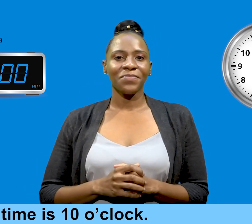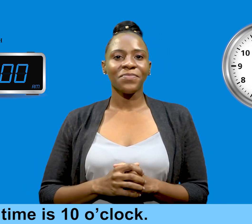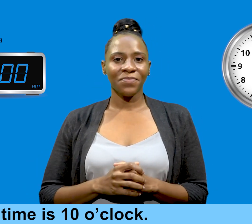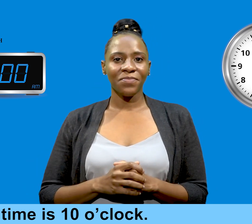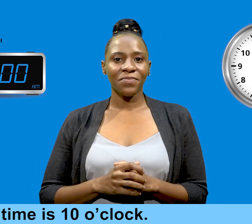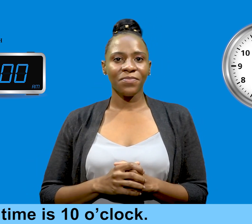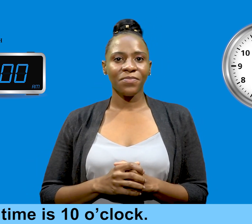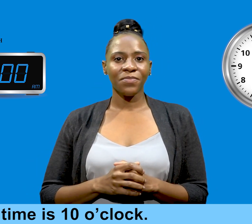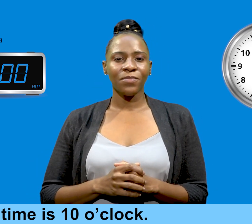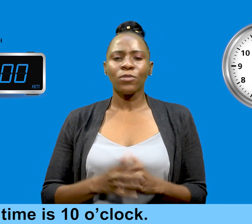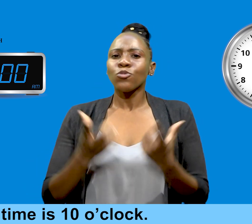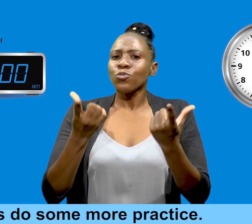o'clock.